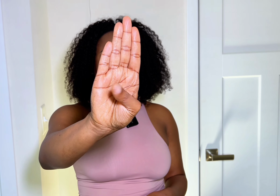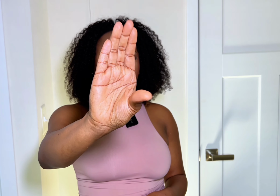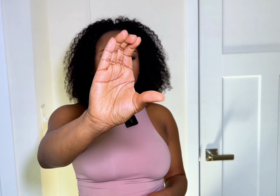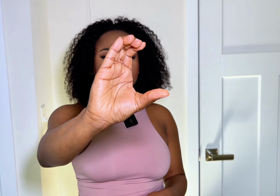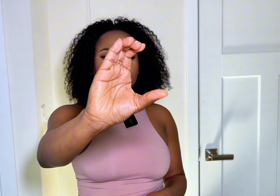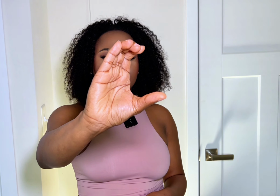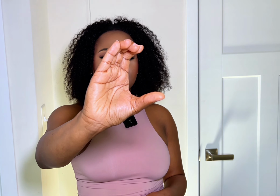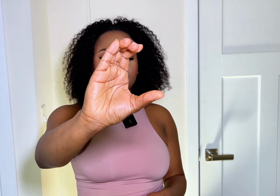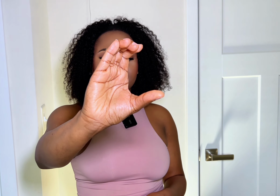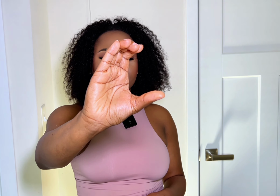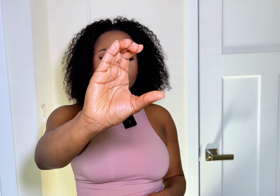C,